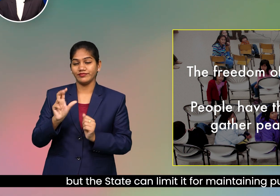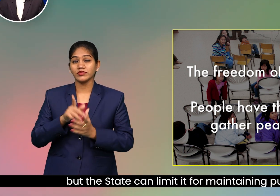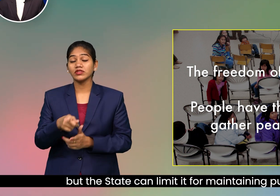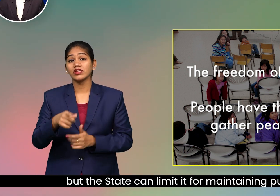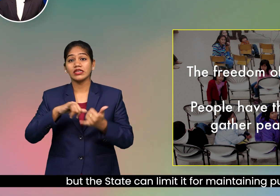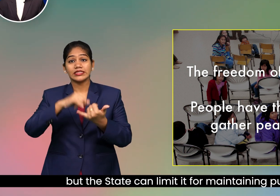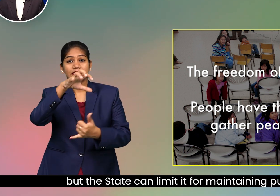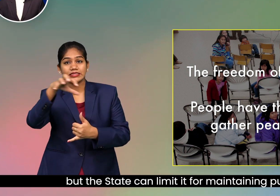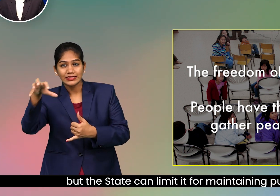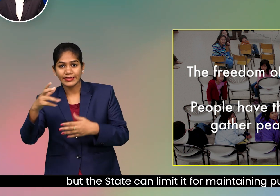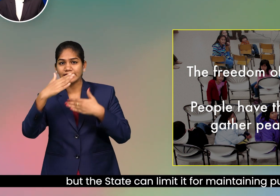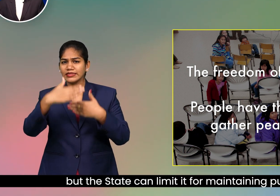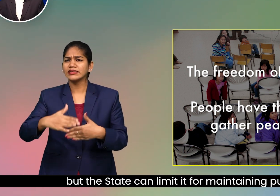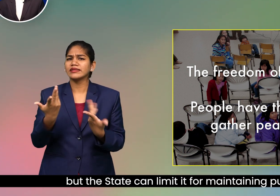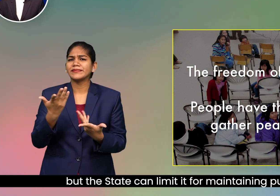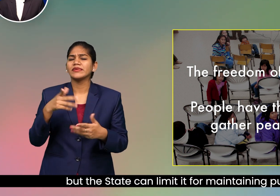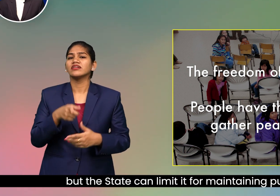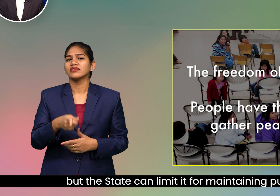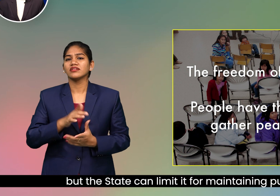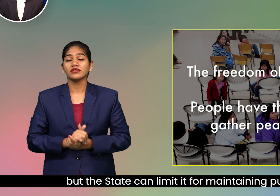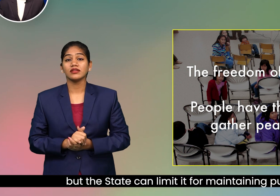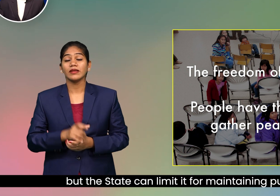it for maintaining public order.